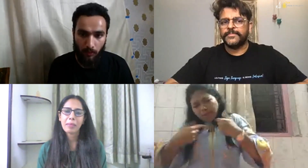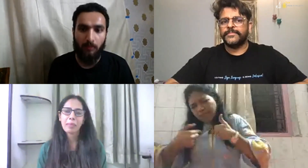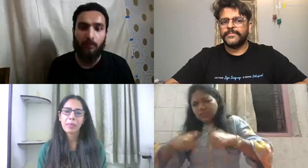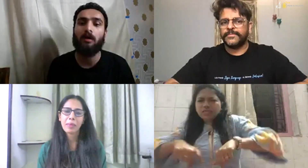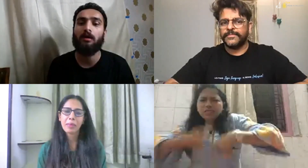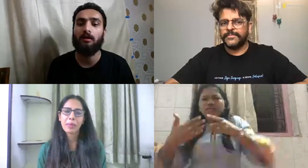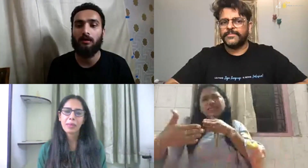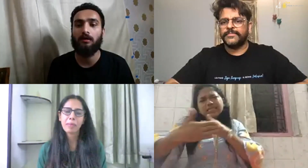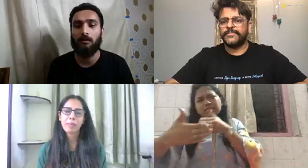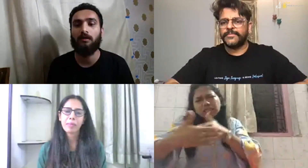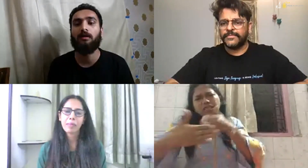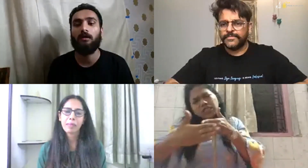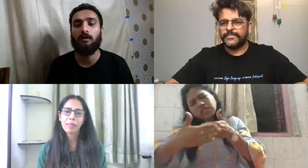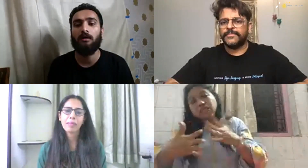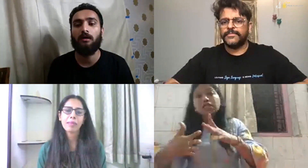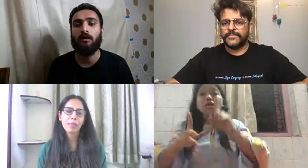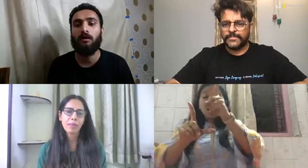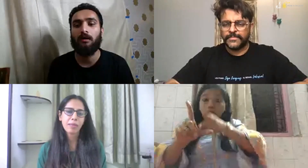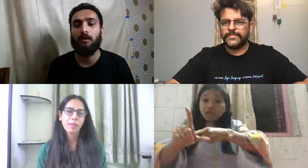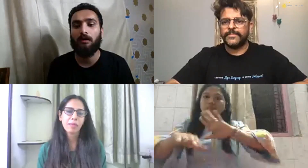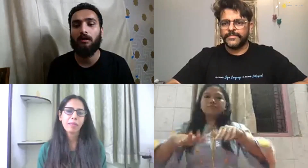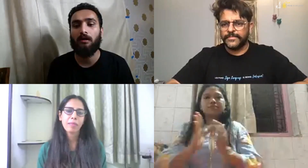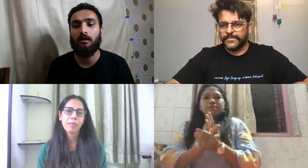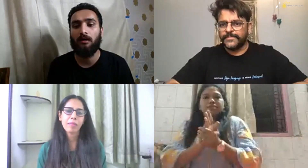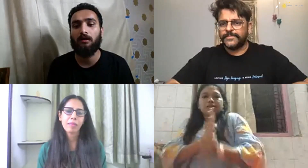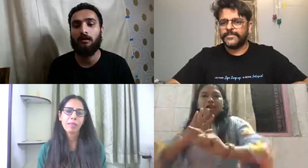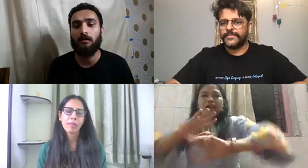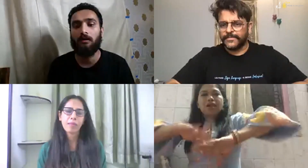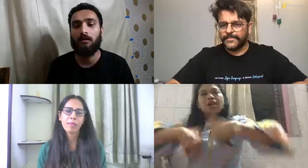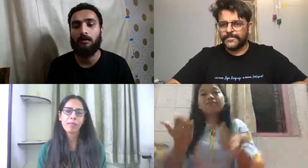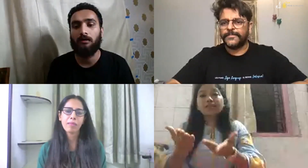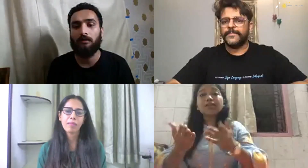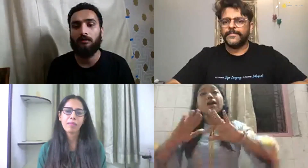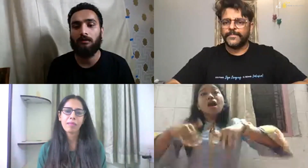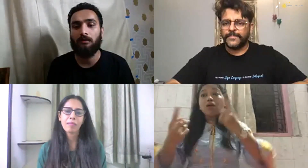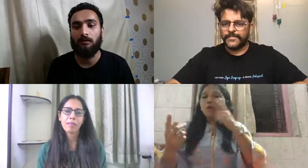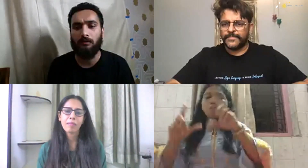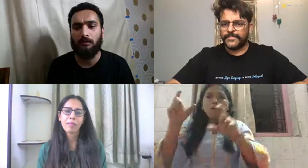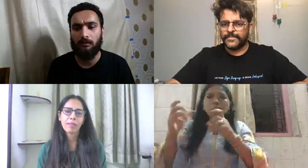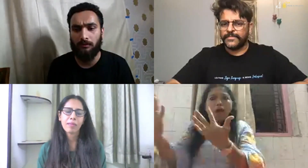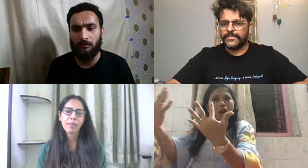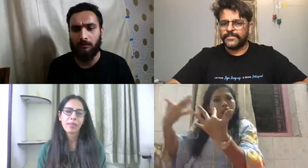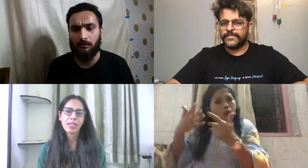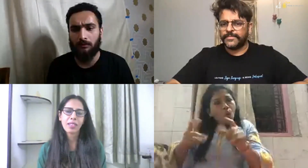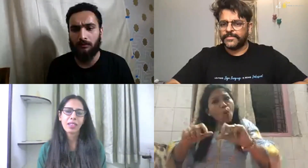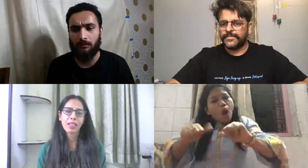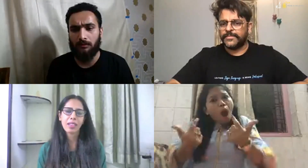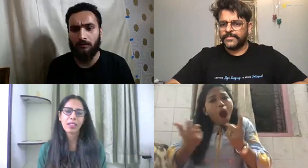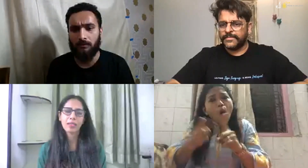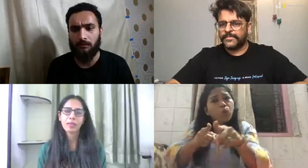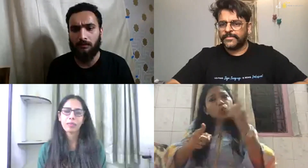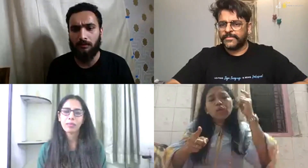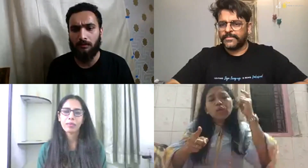1 year to see all the things how I can make this up. So after a year, I felt that yeah, I'm the